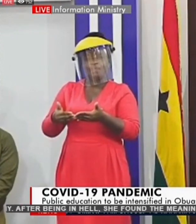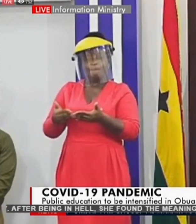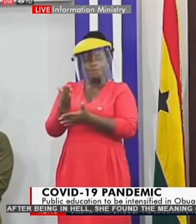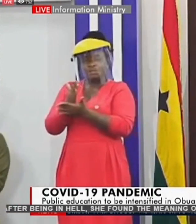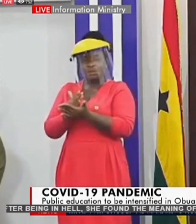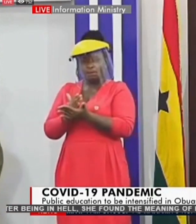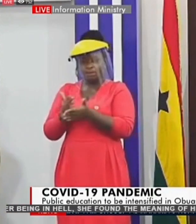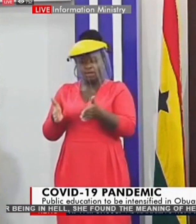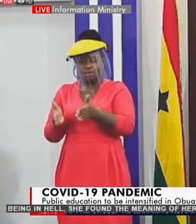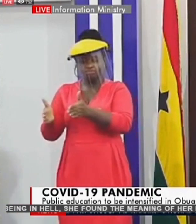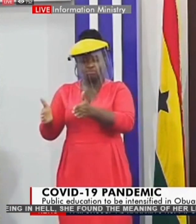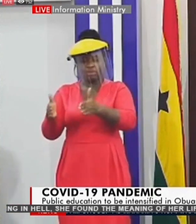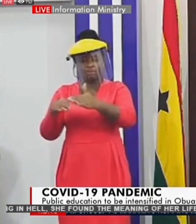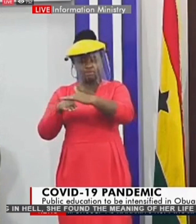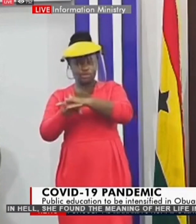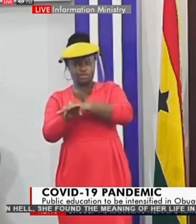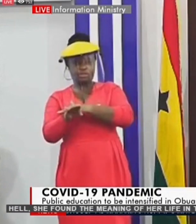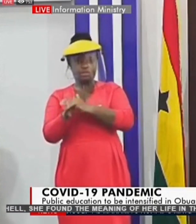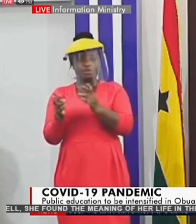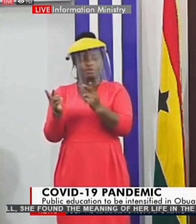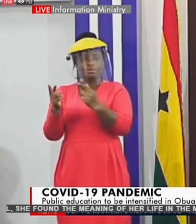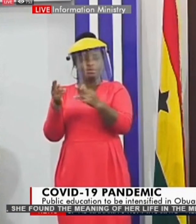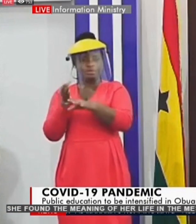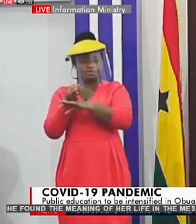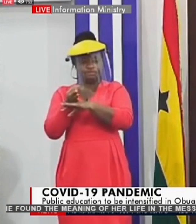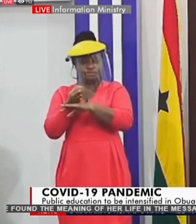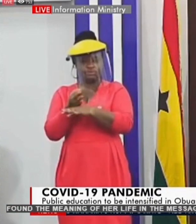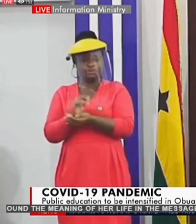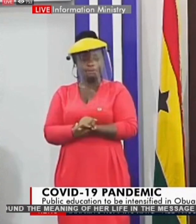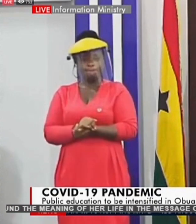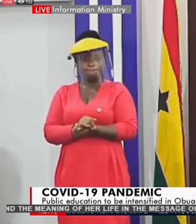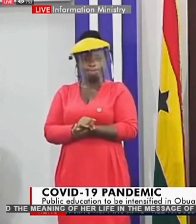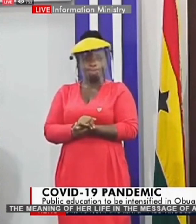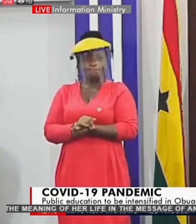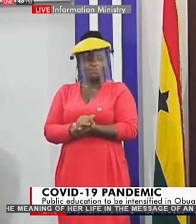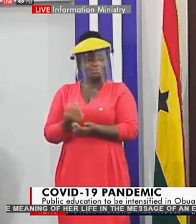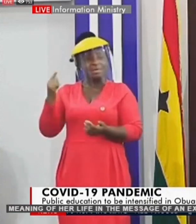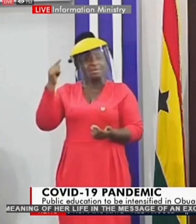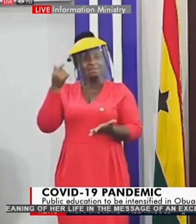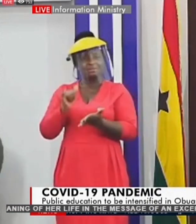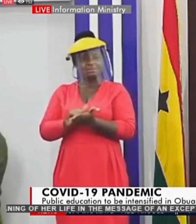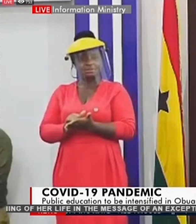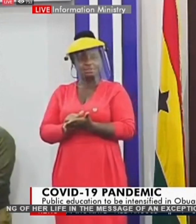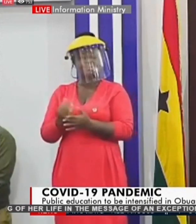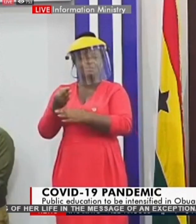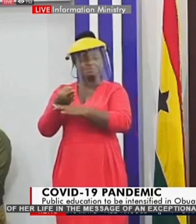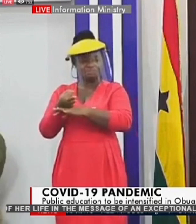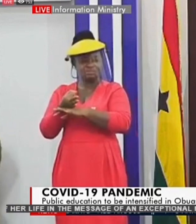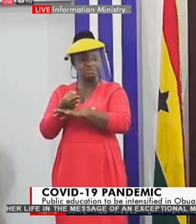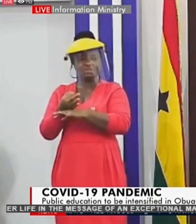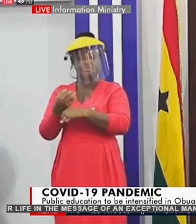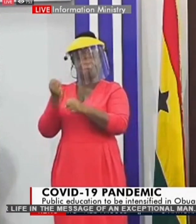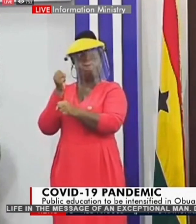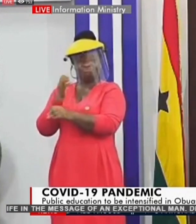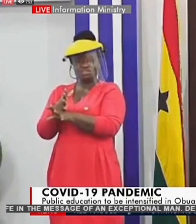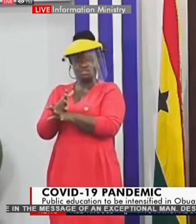entrance of the company. So in that perspective, that the factory is